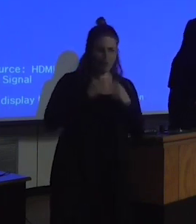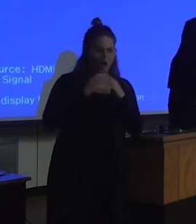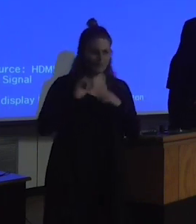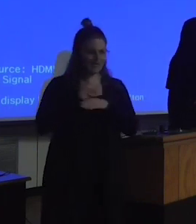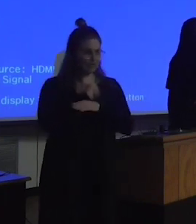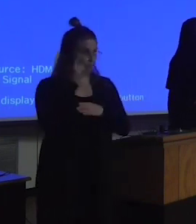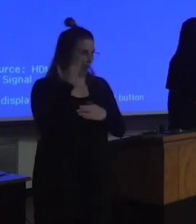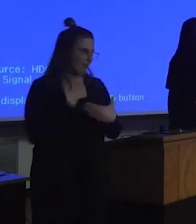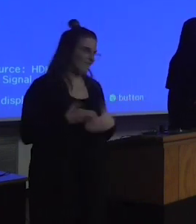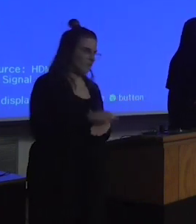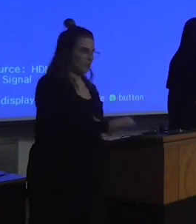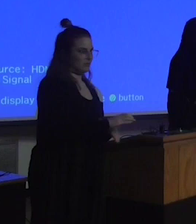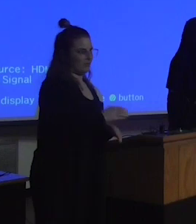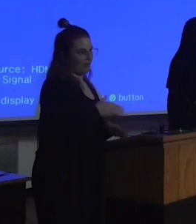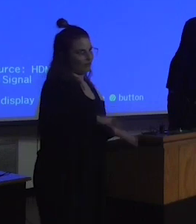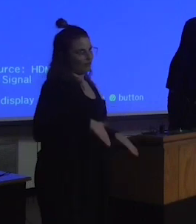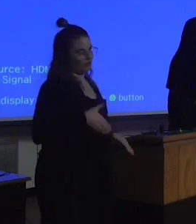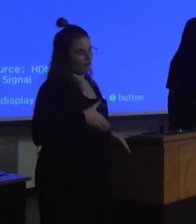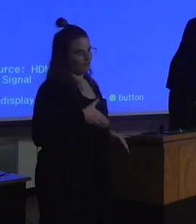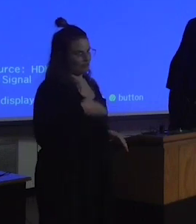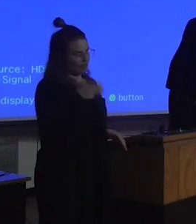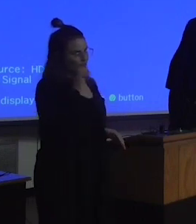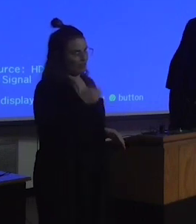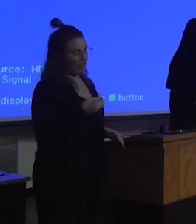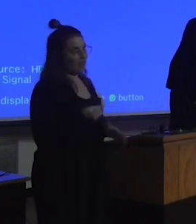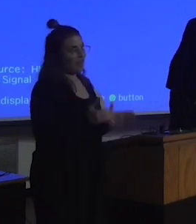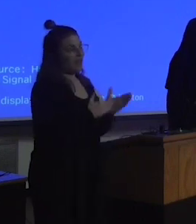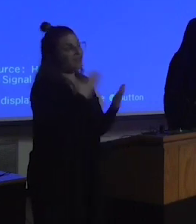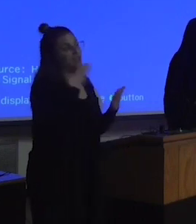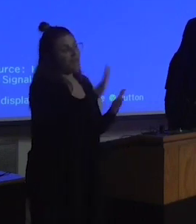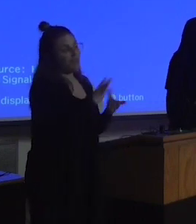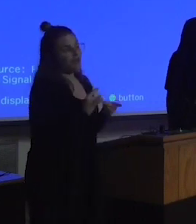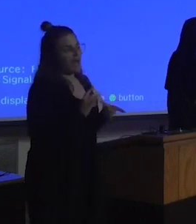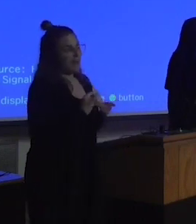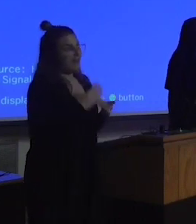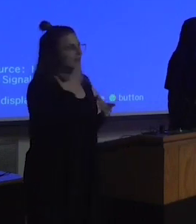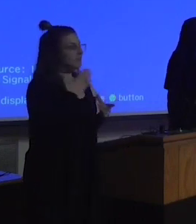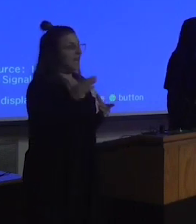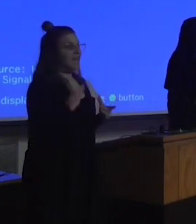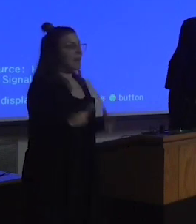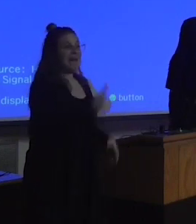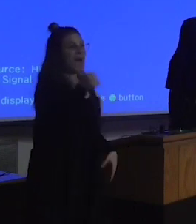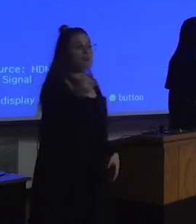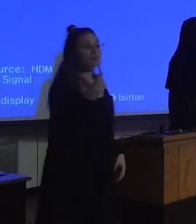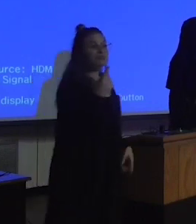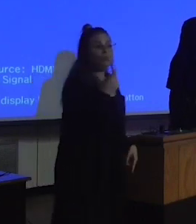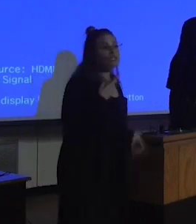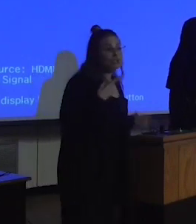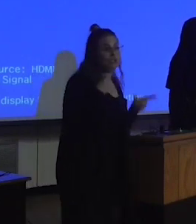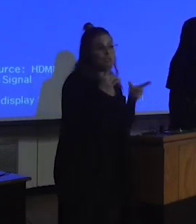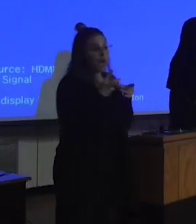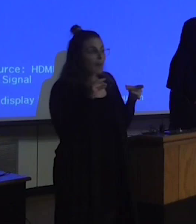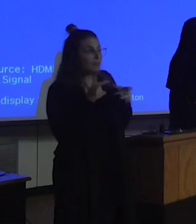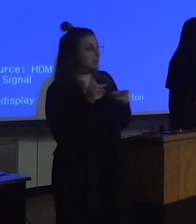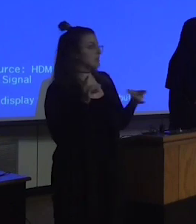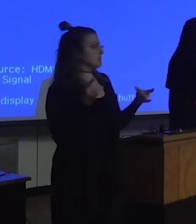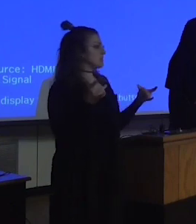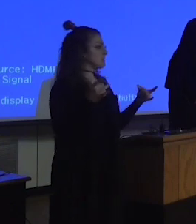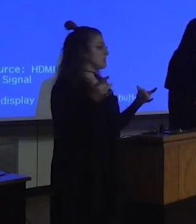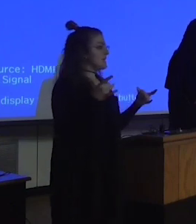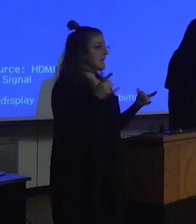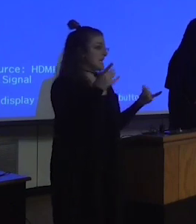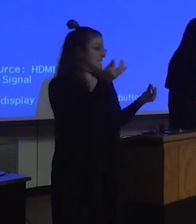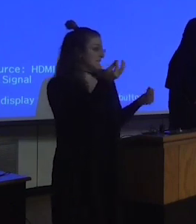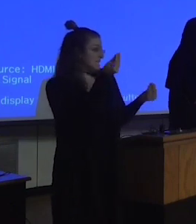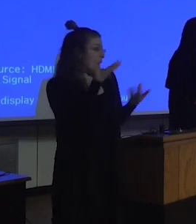our children to drink it. So, like, thank you again for that comment. Anybody else? Questions? Comments? Tell me you